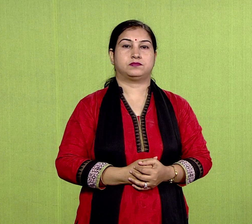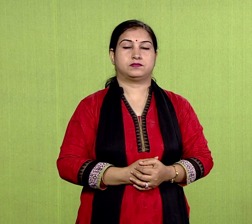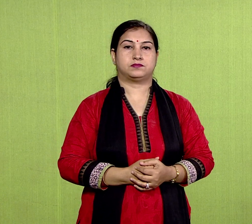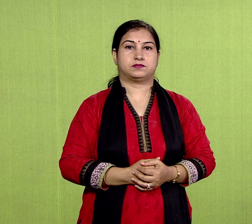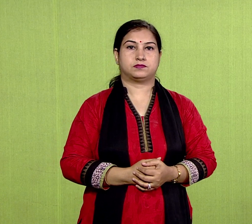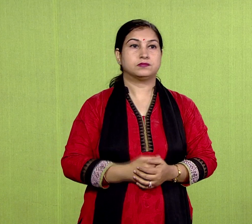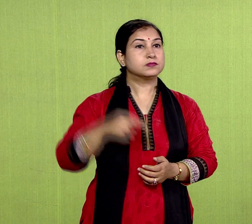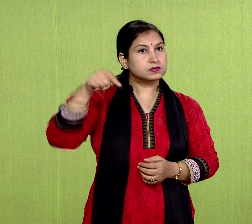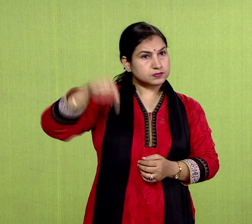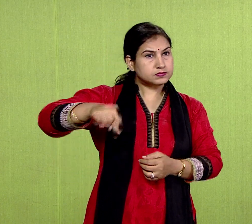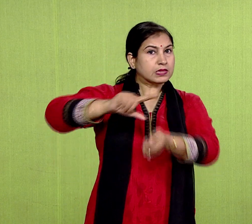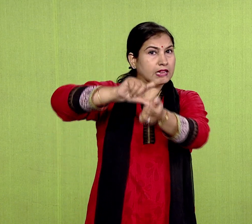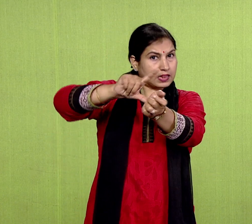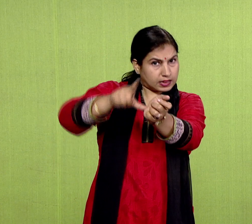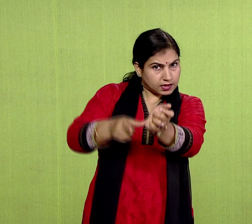During the later Vedic period,